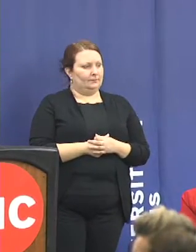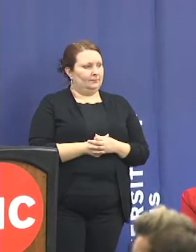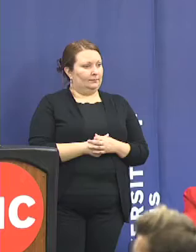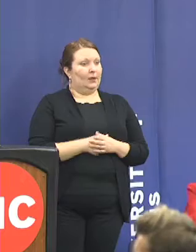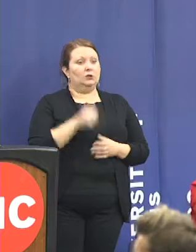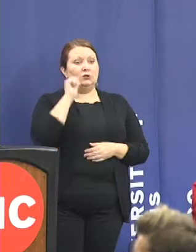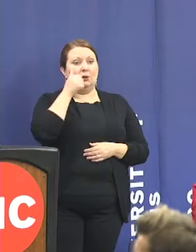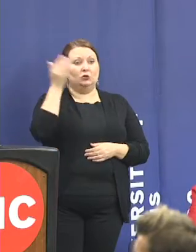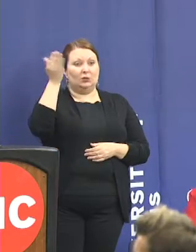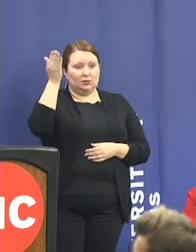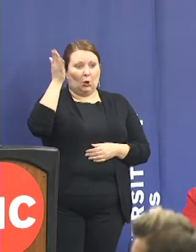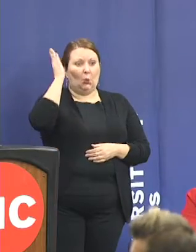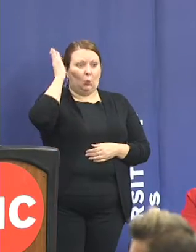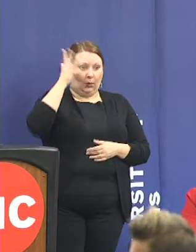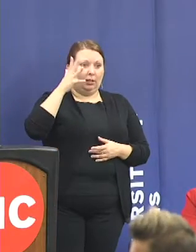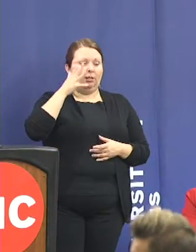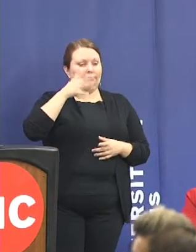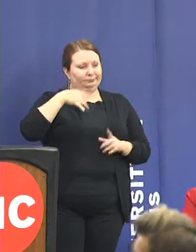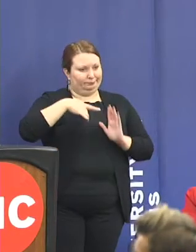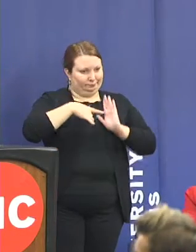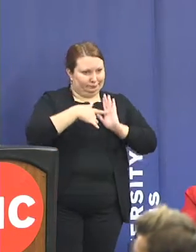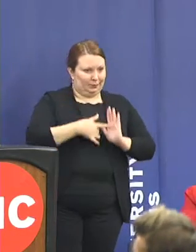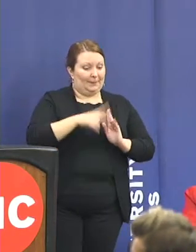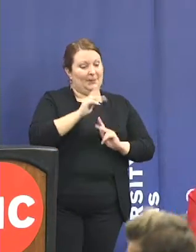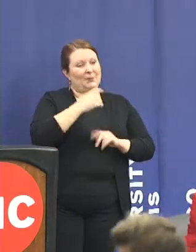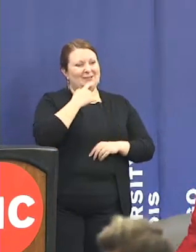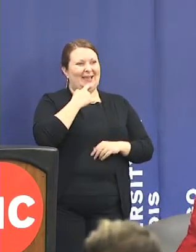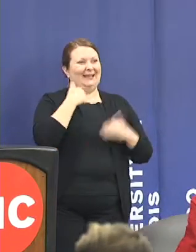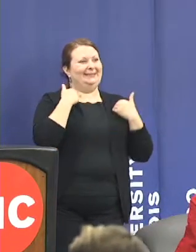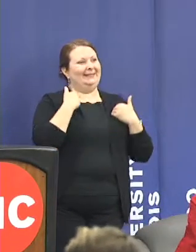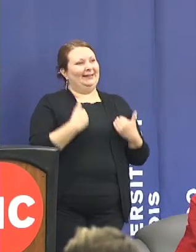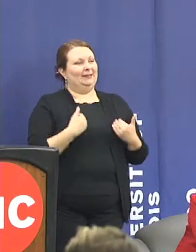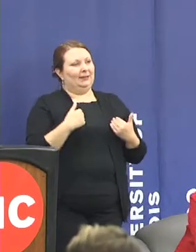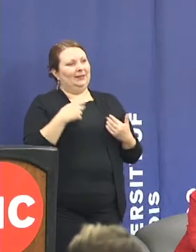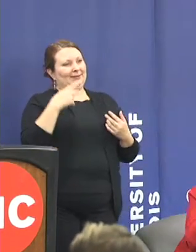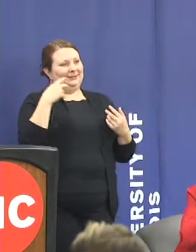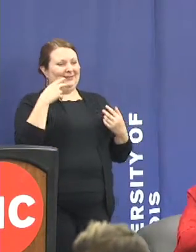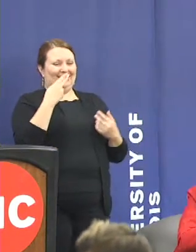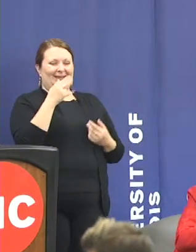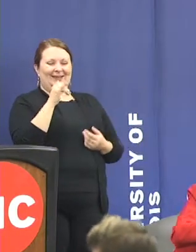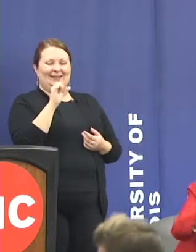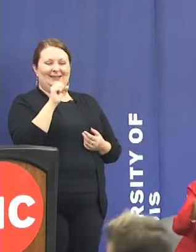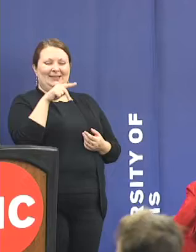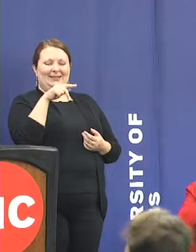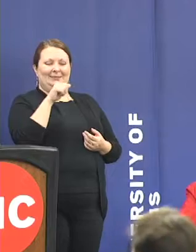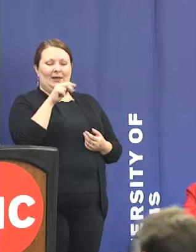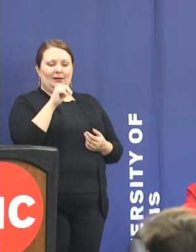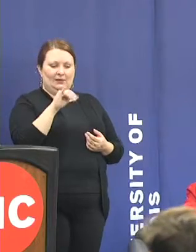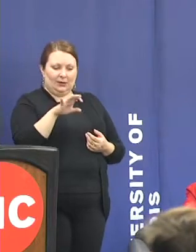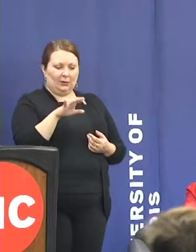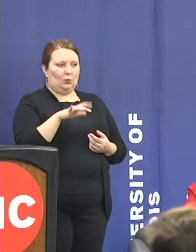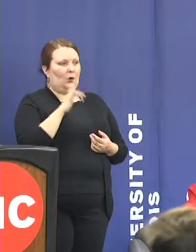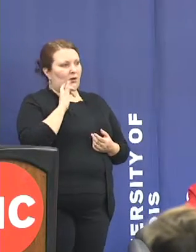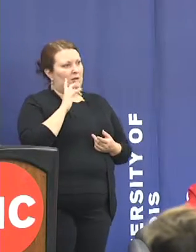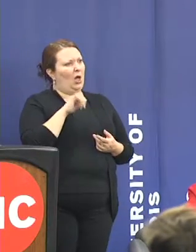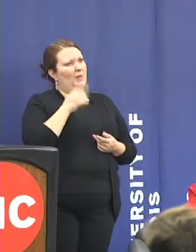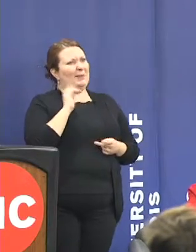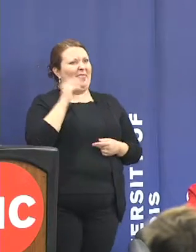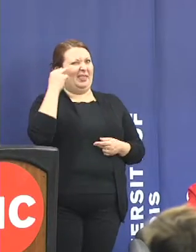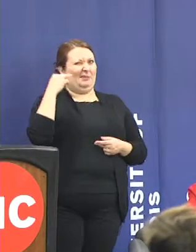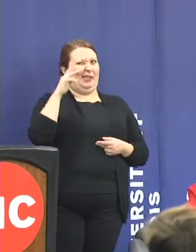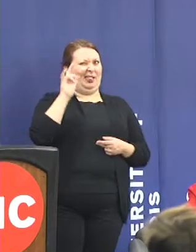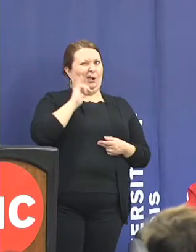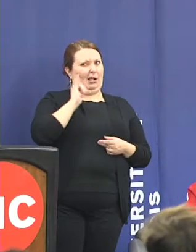Mm-hmm. And tomorrow's presentation is going to actually point out, yeah, those who say they're Arab, Hispanics who are told, that, or say, I think others see